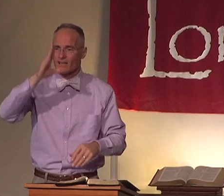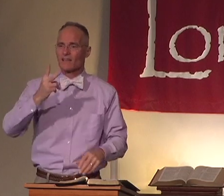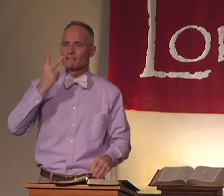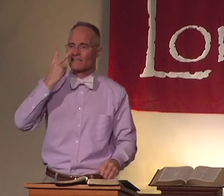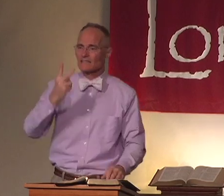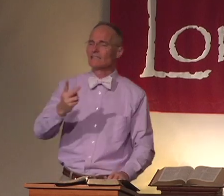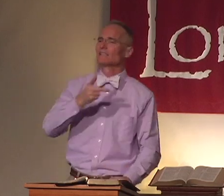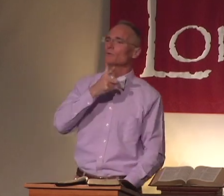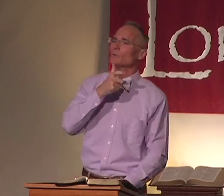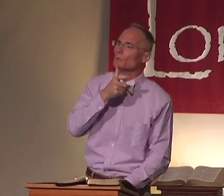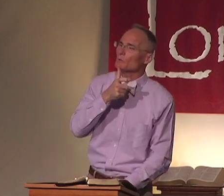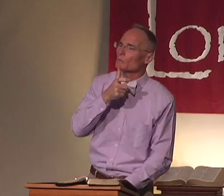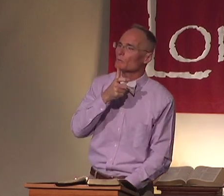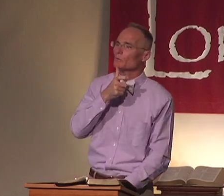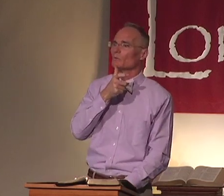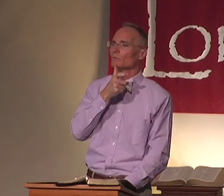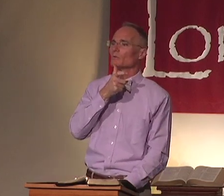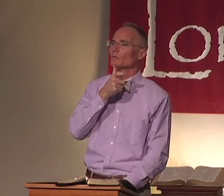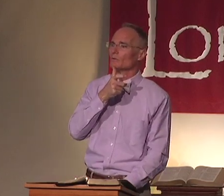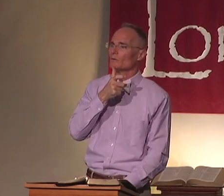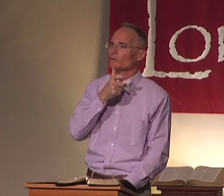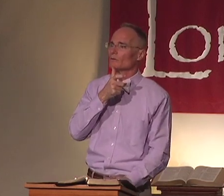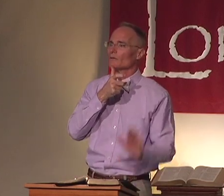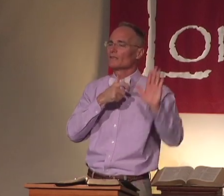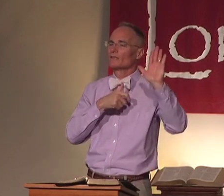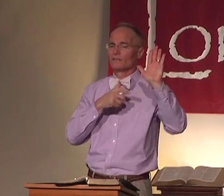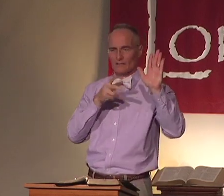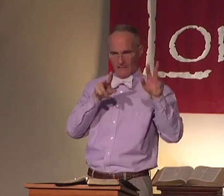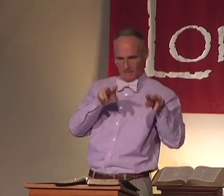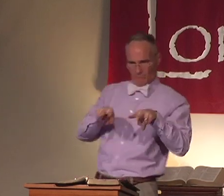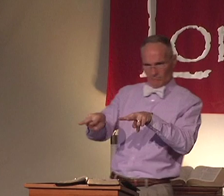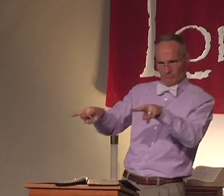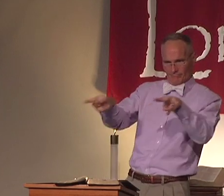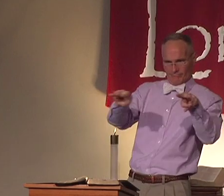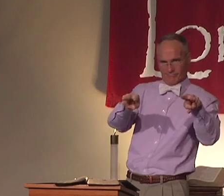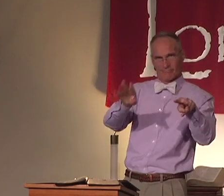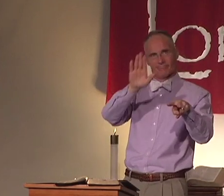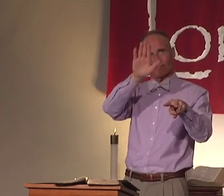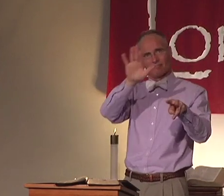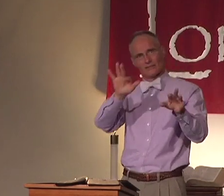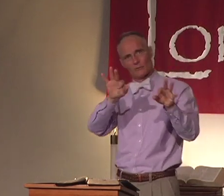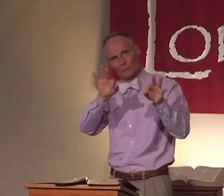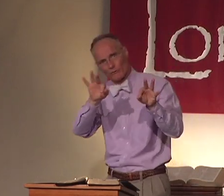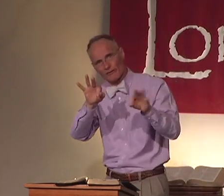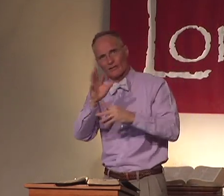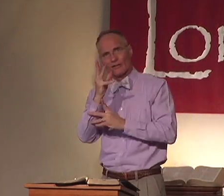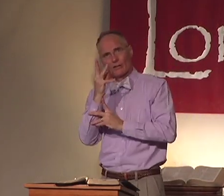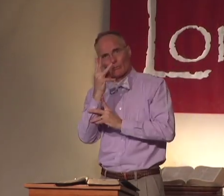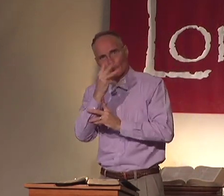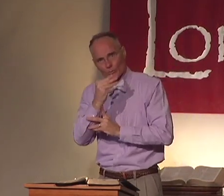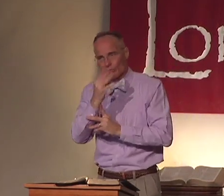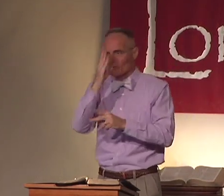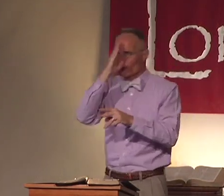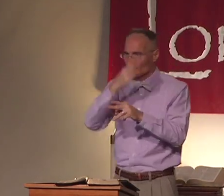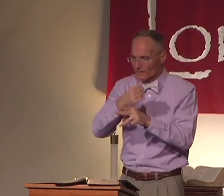From there on out, God sees who? Who does he see? When he looks at you, he sees a